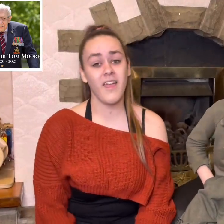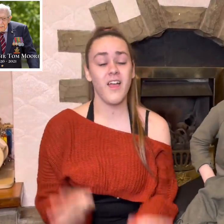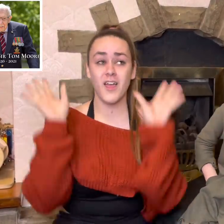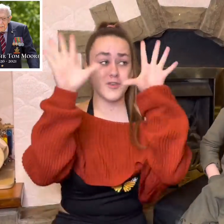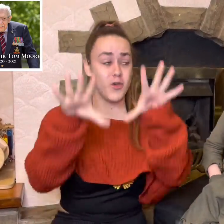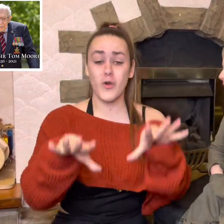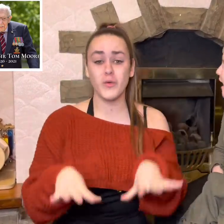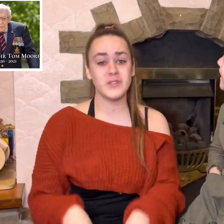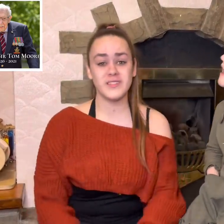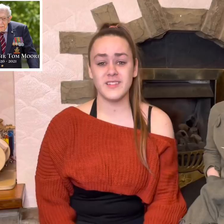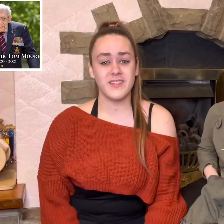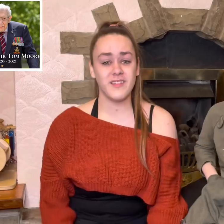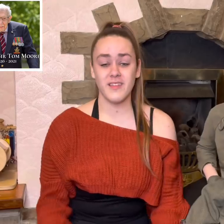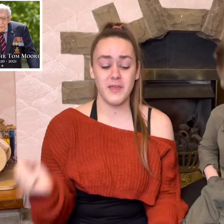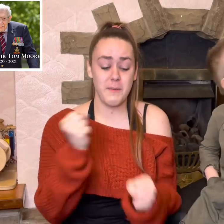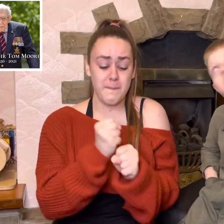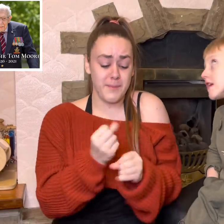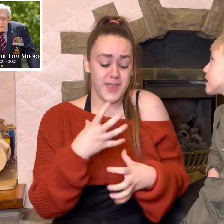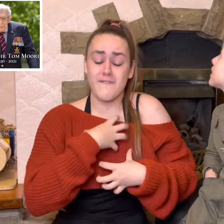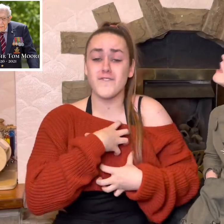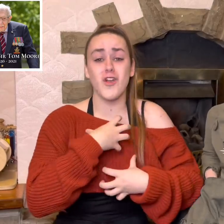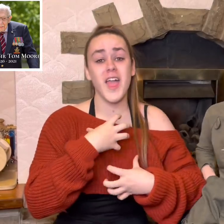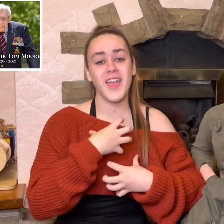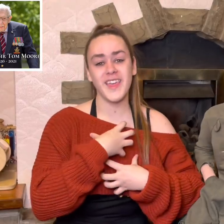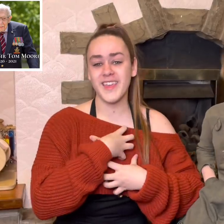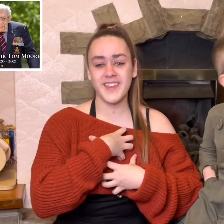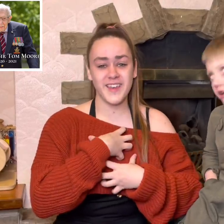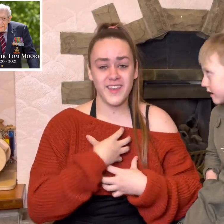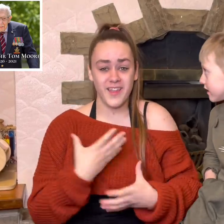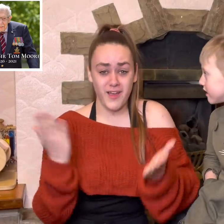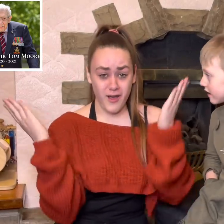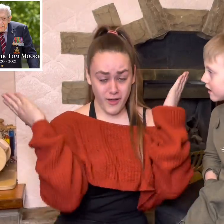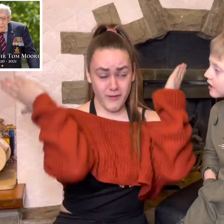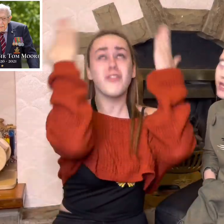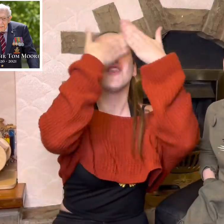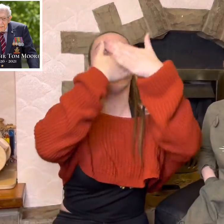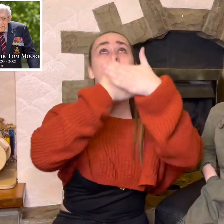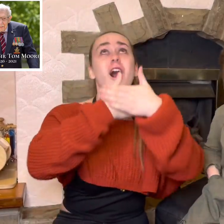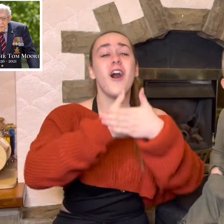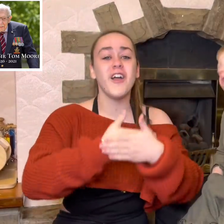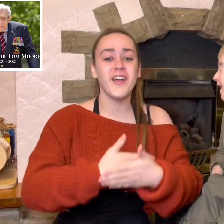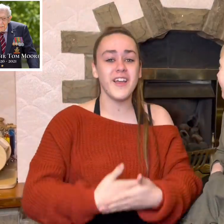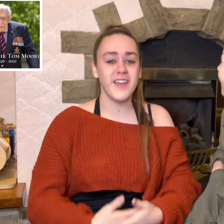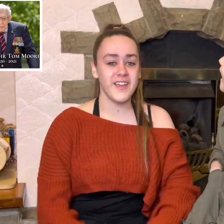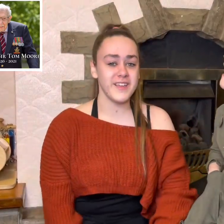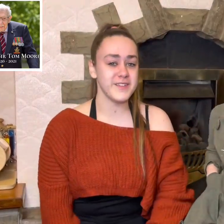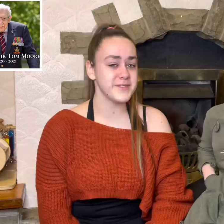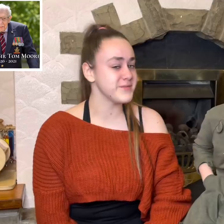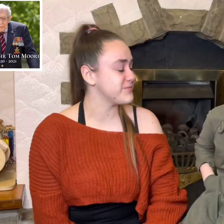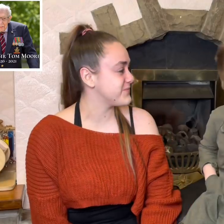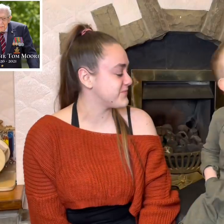and don't be afraid of the dark.